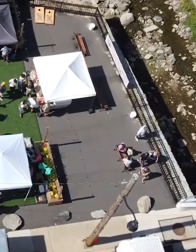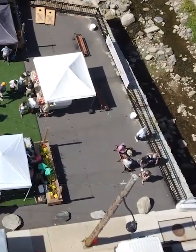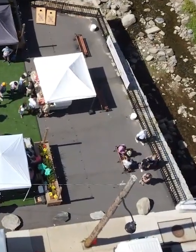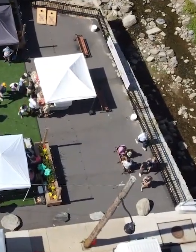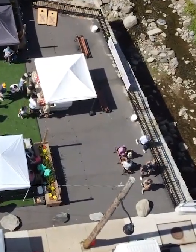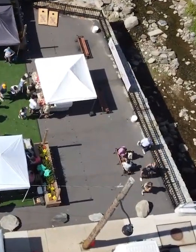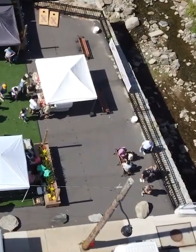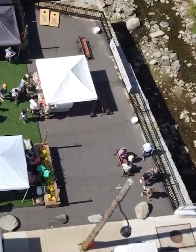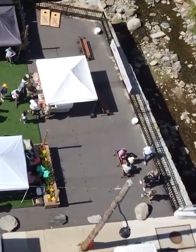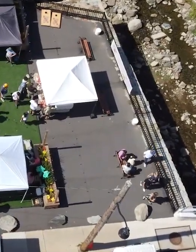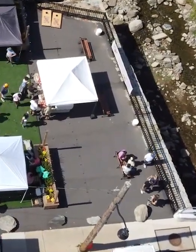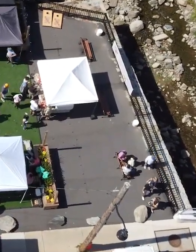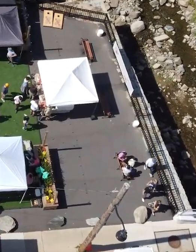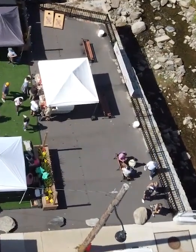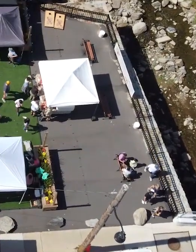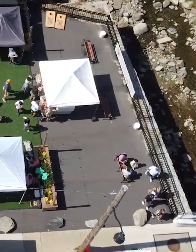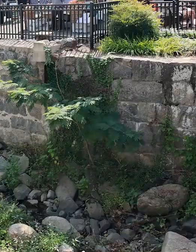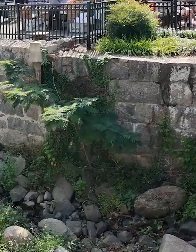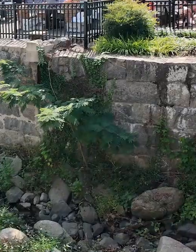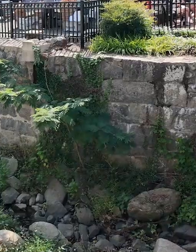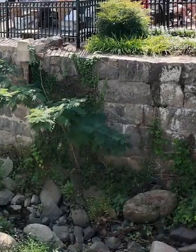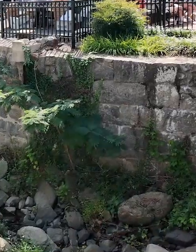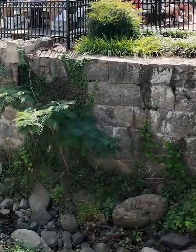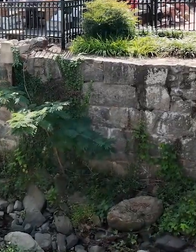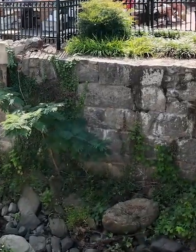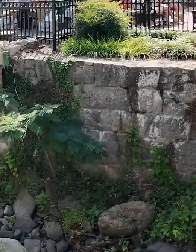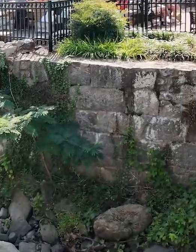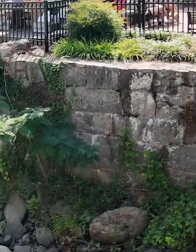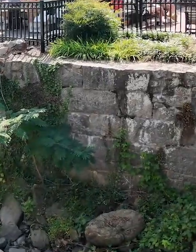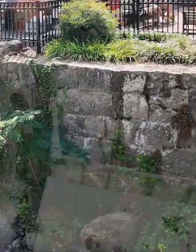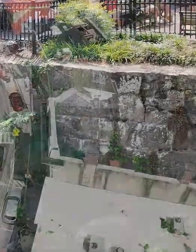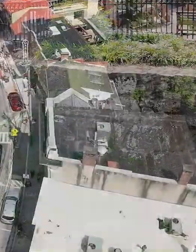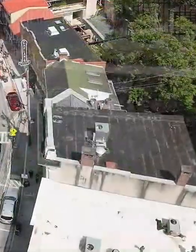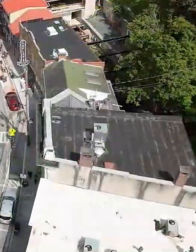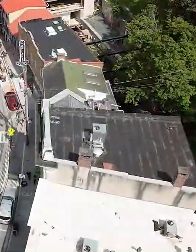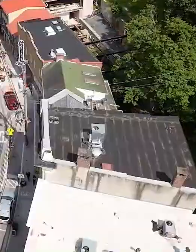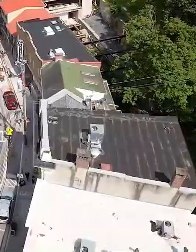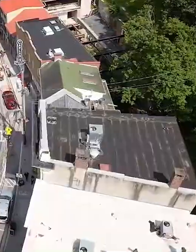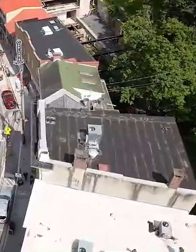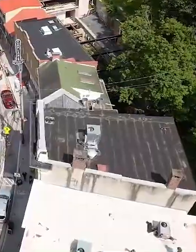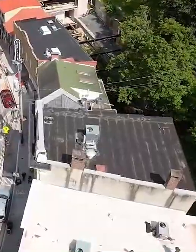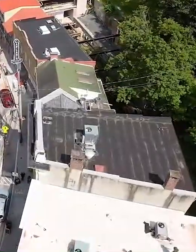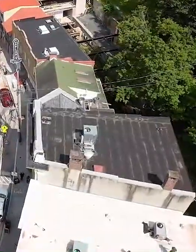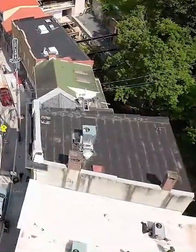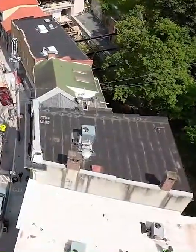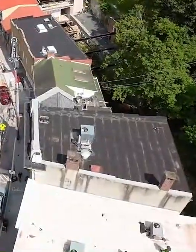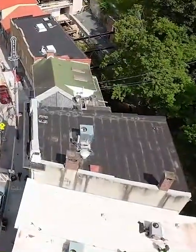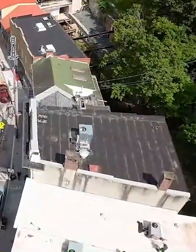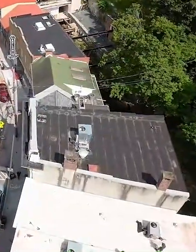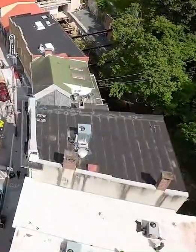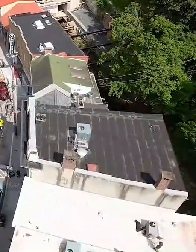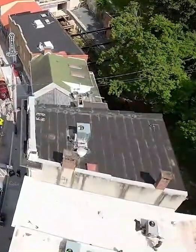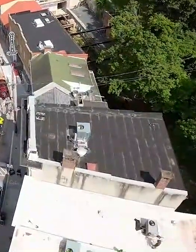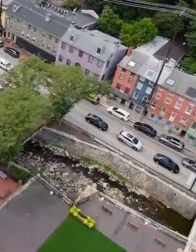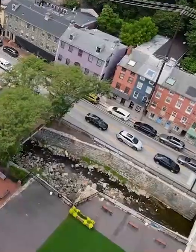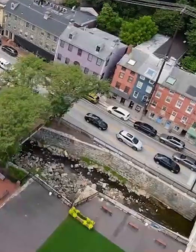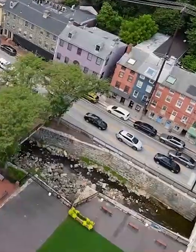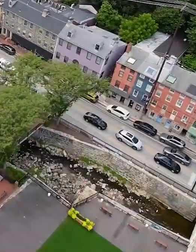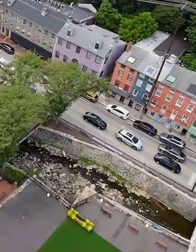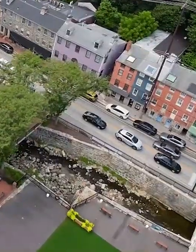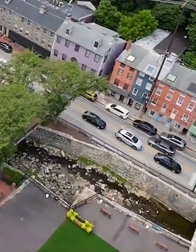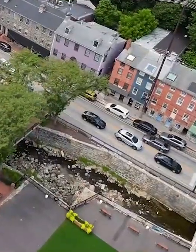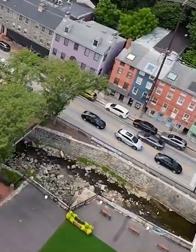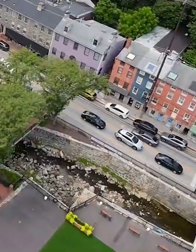even be able to fit some of that into the flux capacitor. Up and down Main Street, shops are open, businesses are growing,